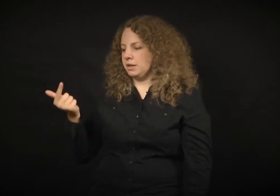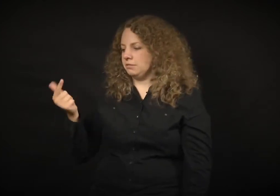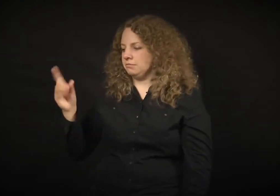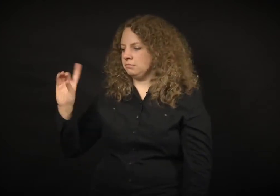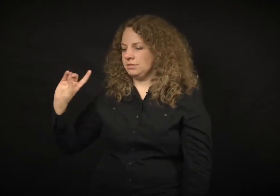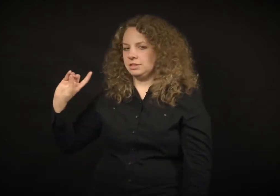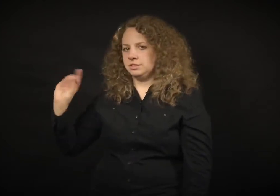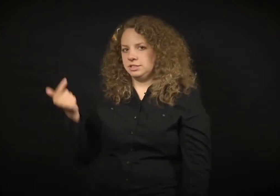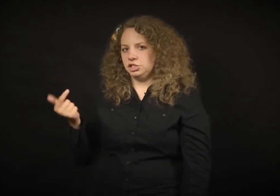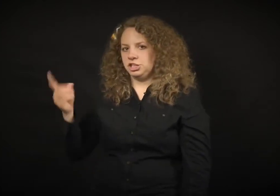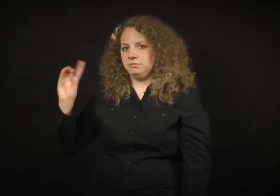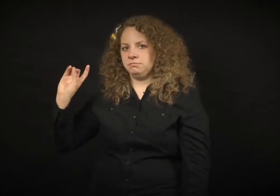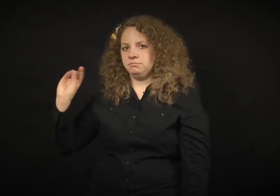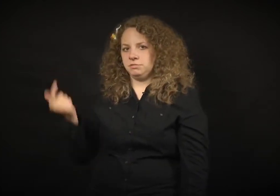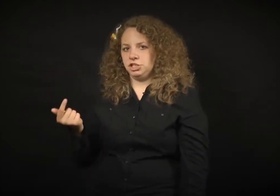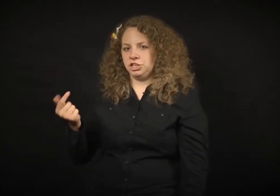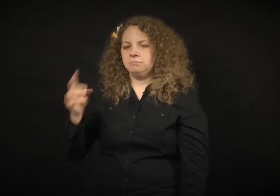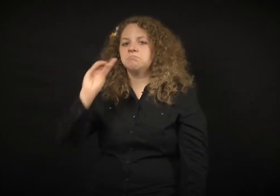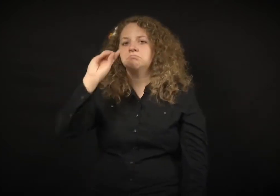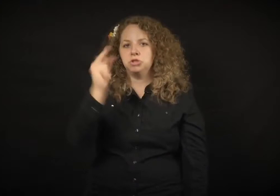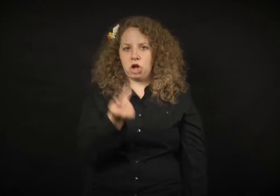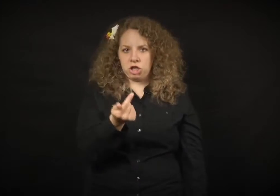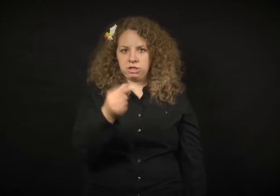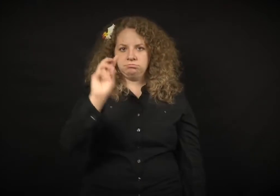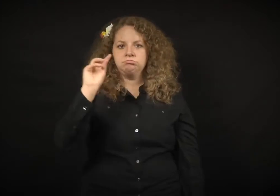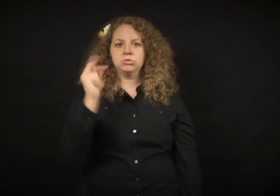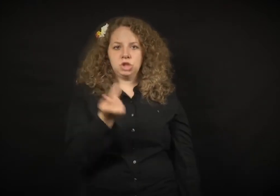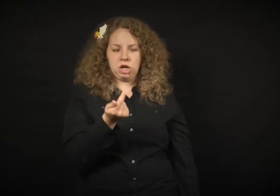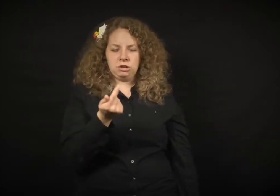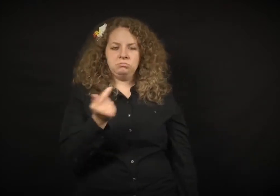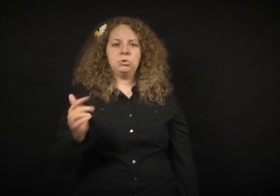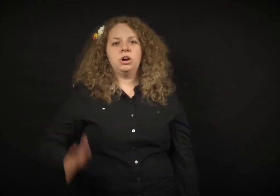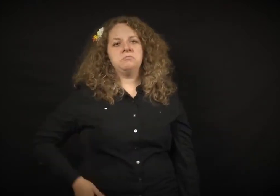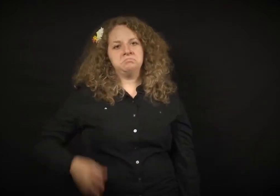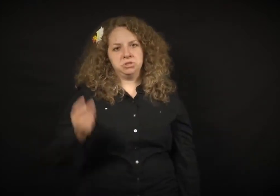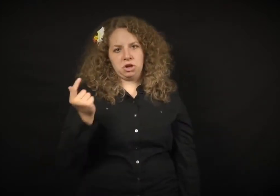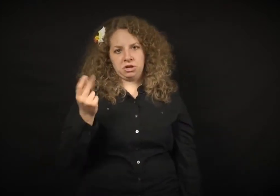snapping, DG, DG, dog, dog, or dog.